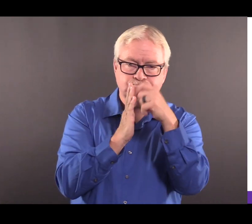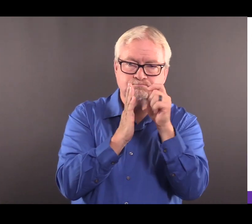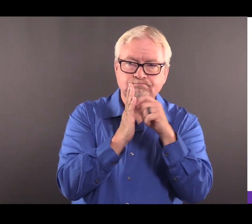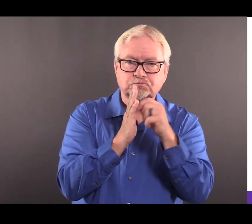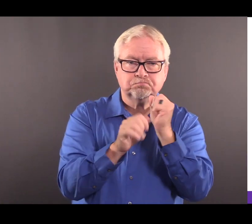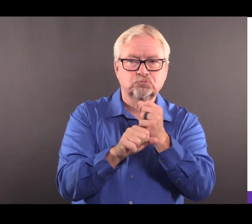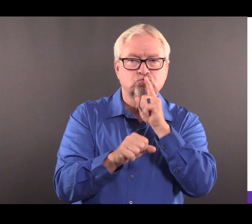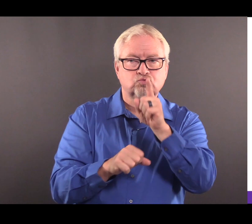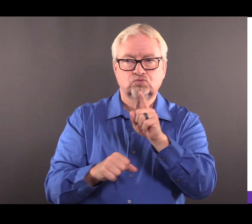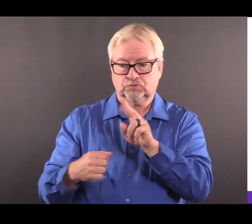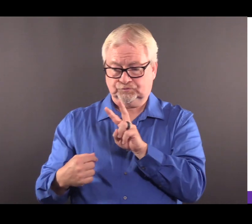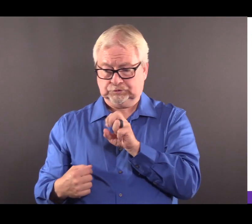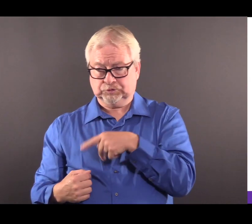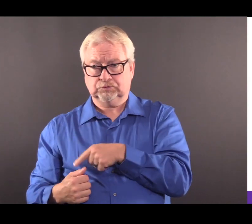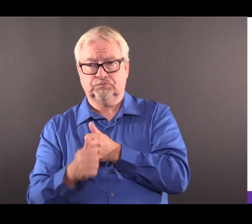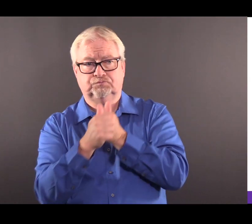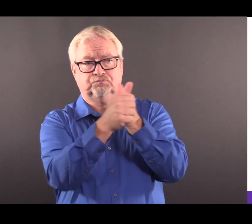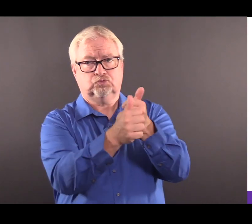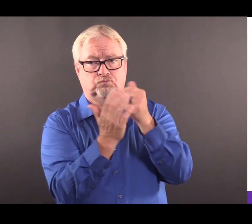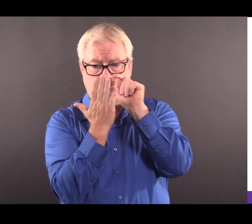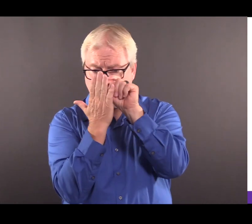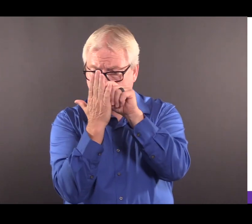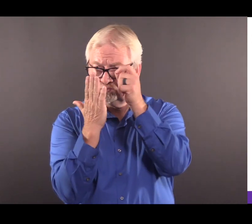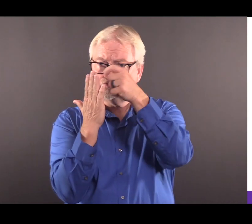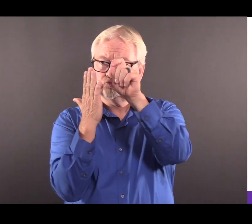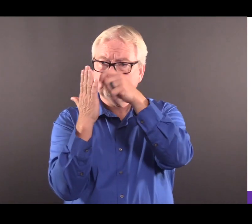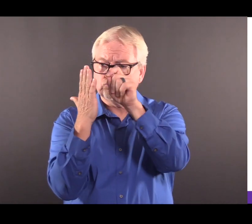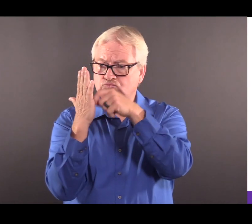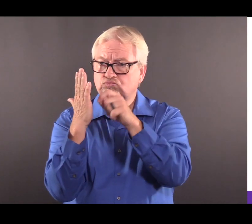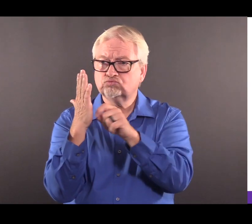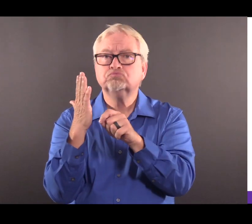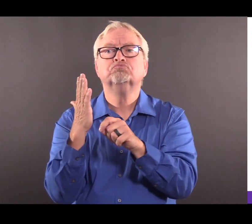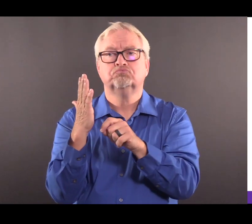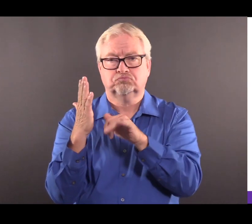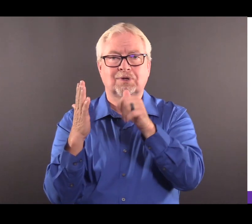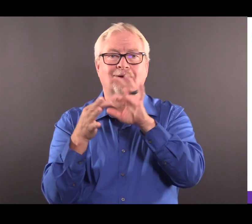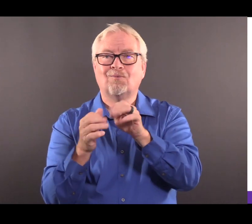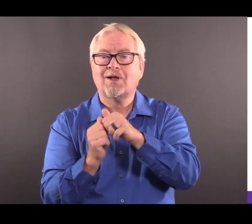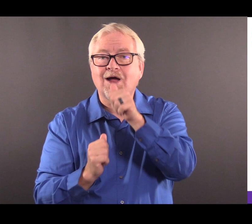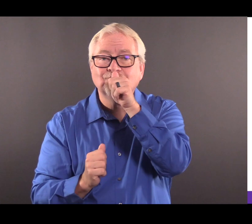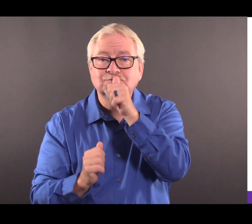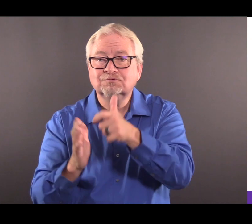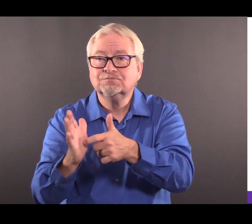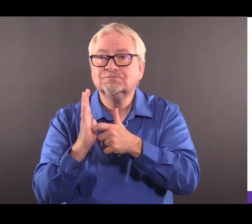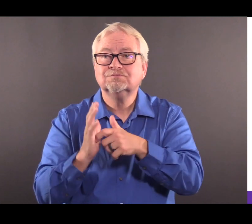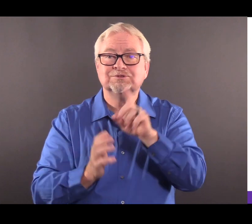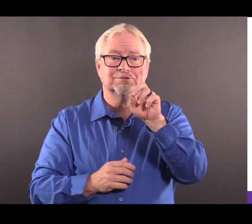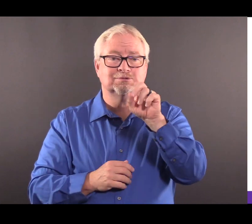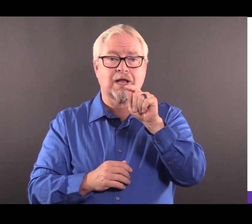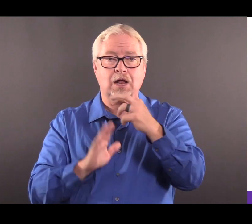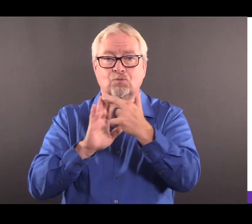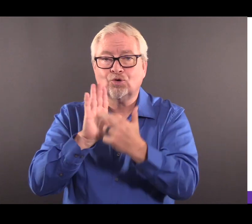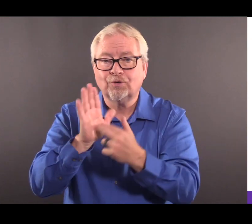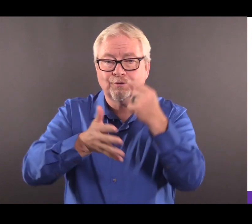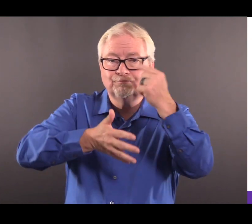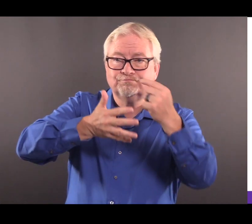vendor checklist to provide guidance to VSPs and vendors about confidentiality requirements and other